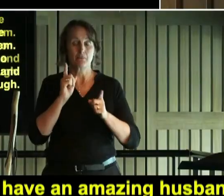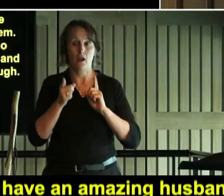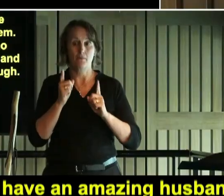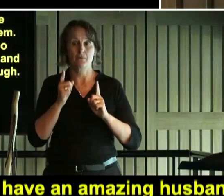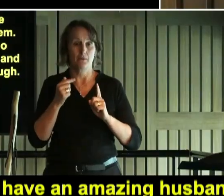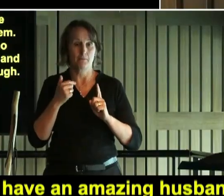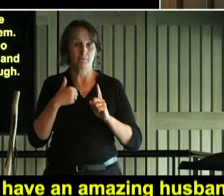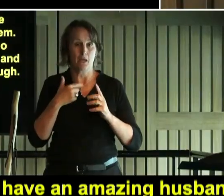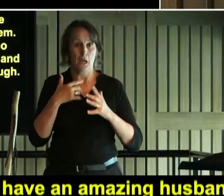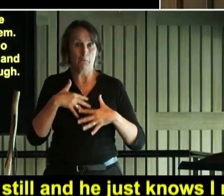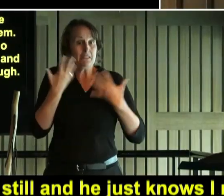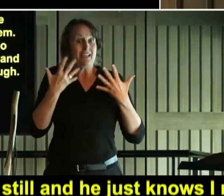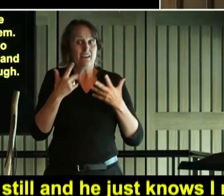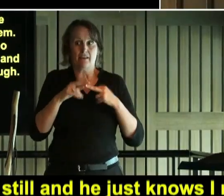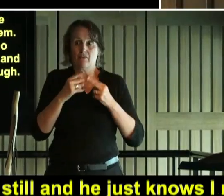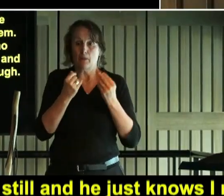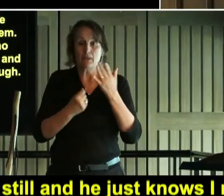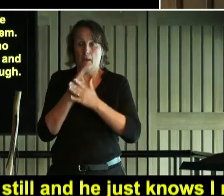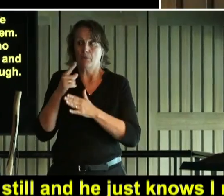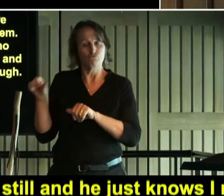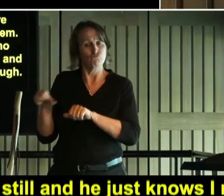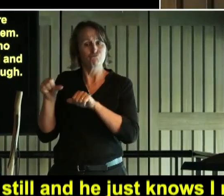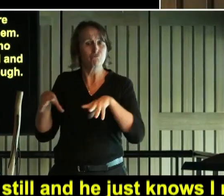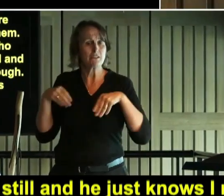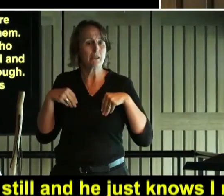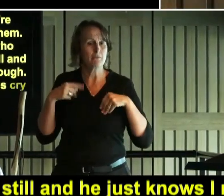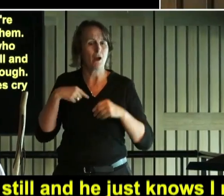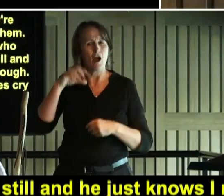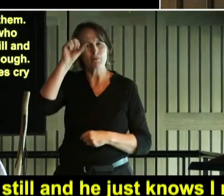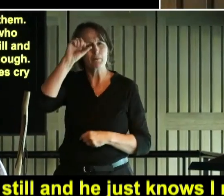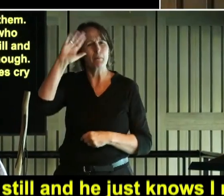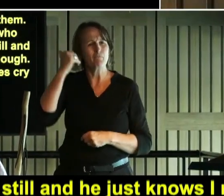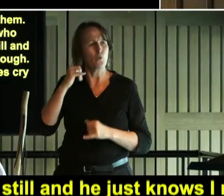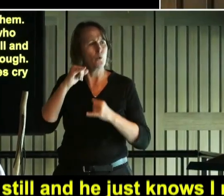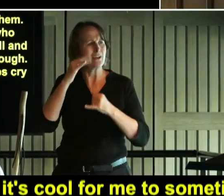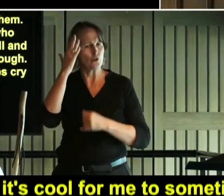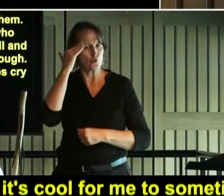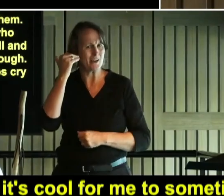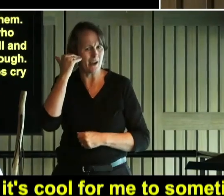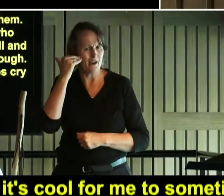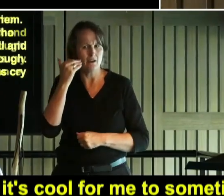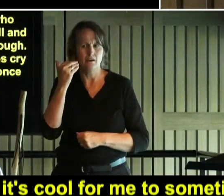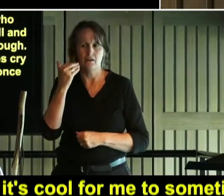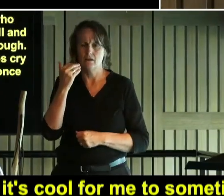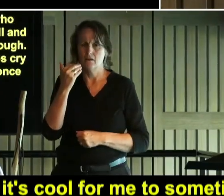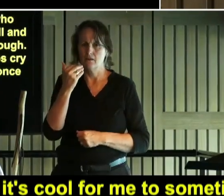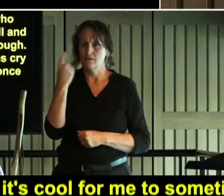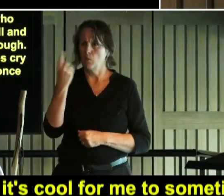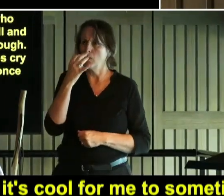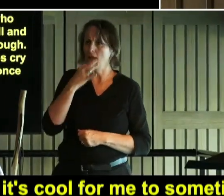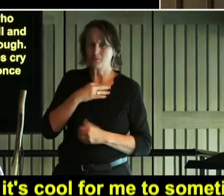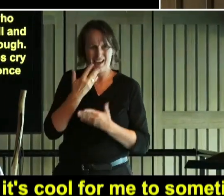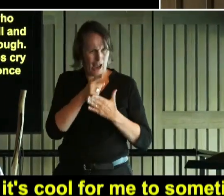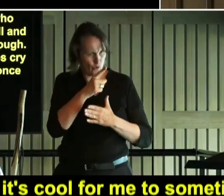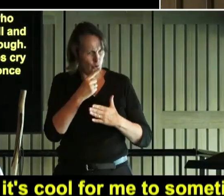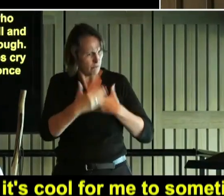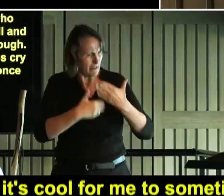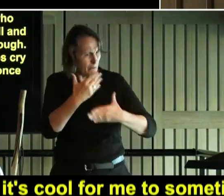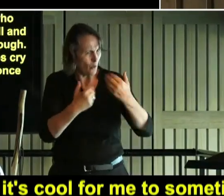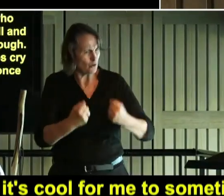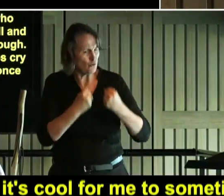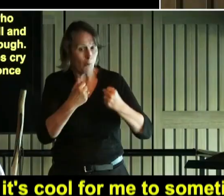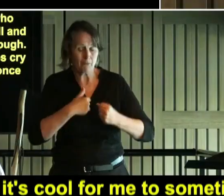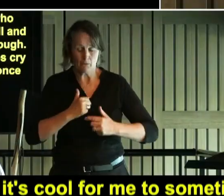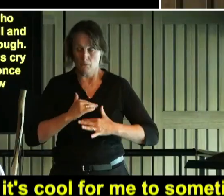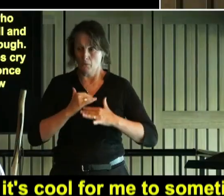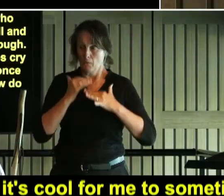cry because something happened. And I remember once in South Korea, some people said to me, how do you keep strong? How do you keep doing this? And I got really